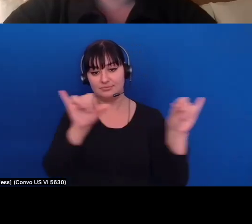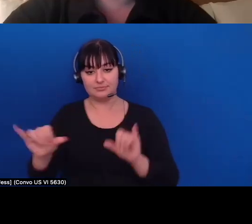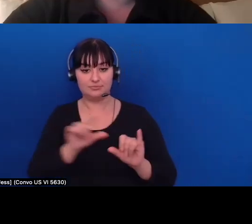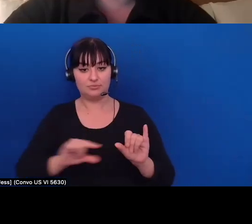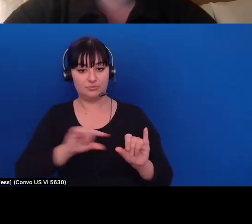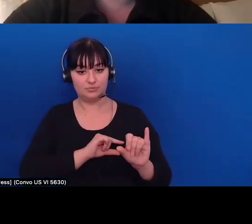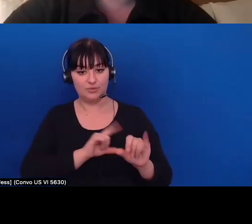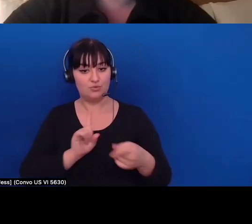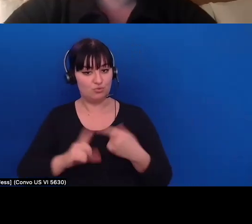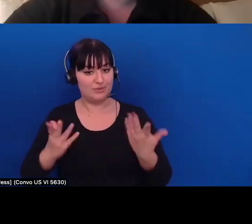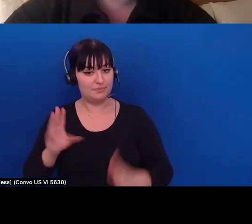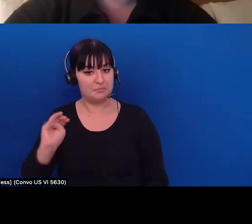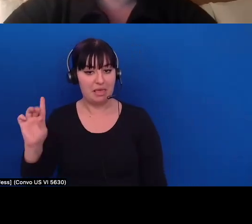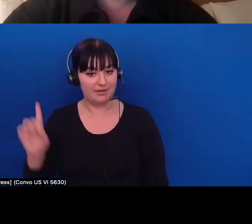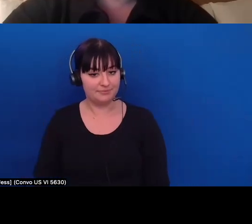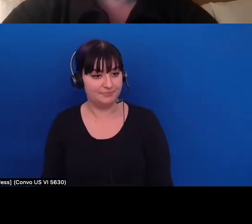qualification requirements.